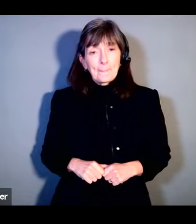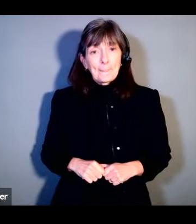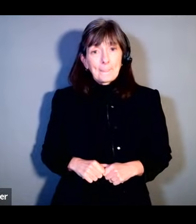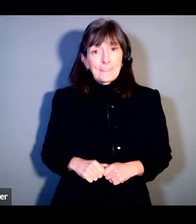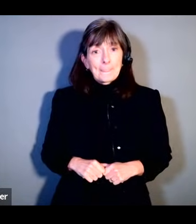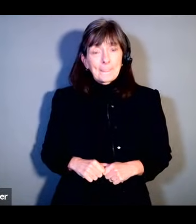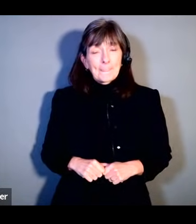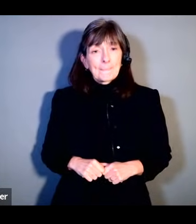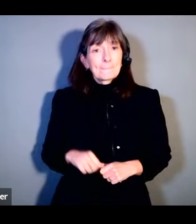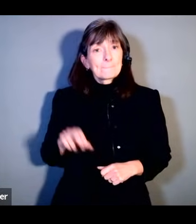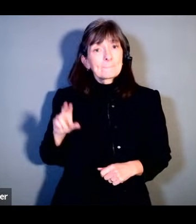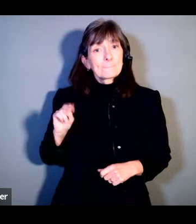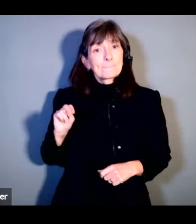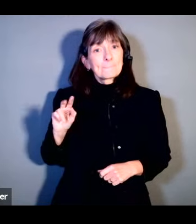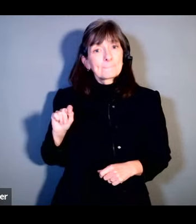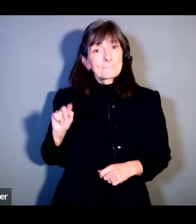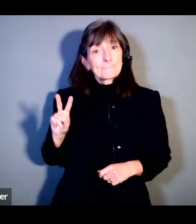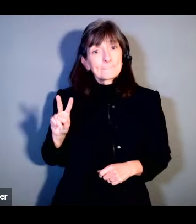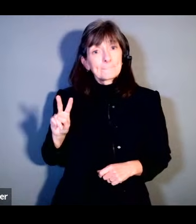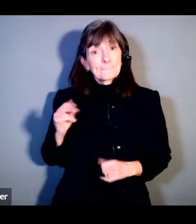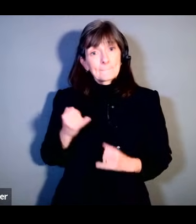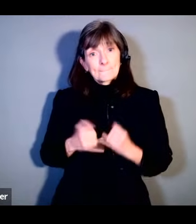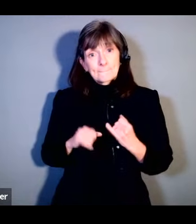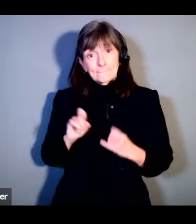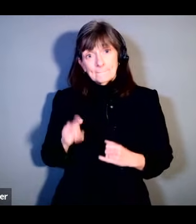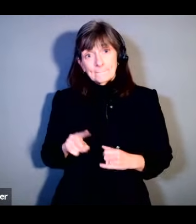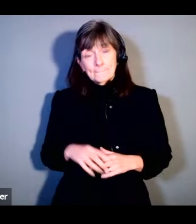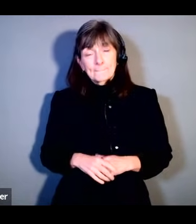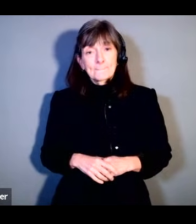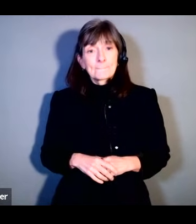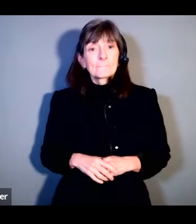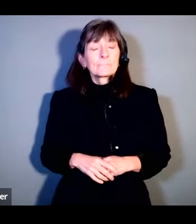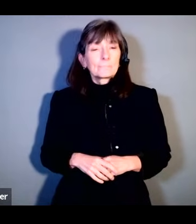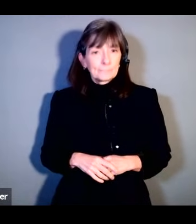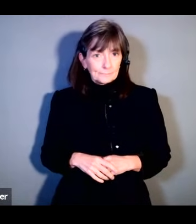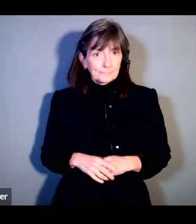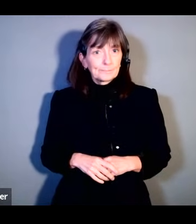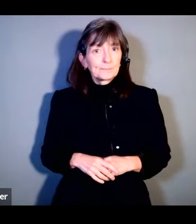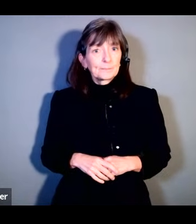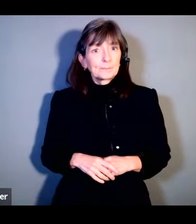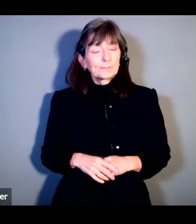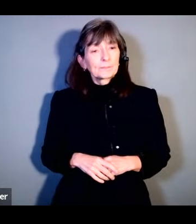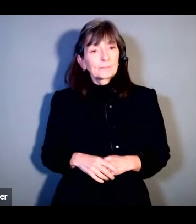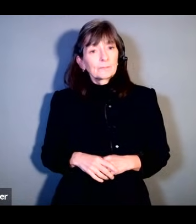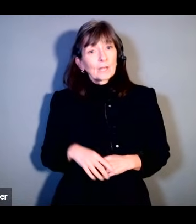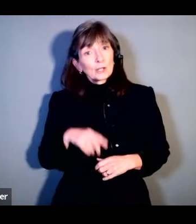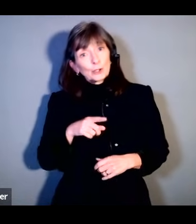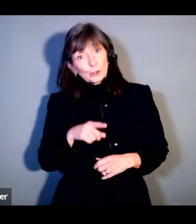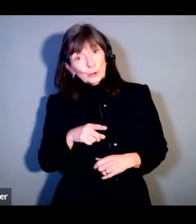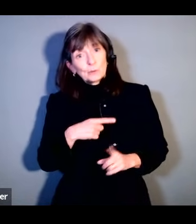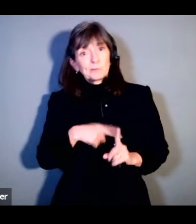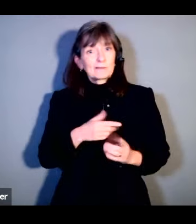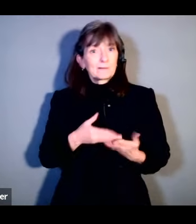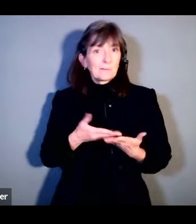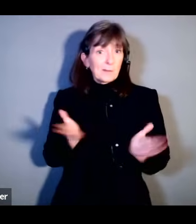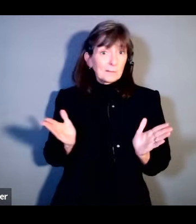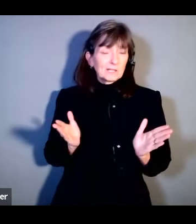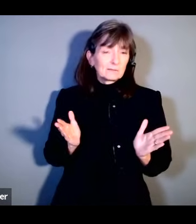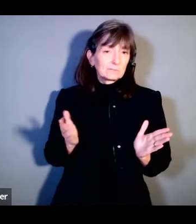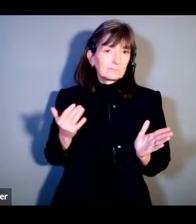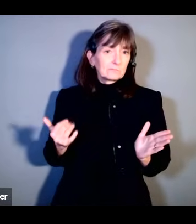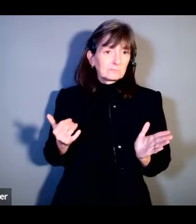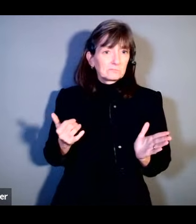Jody Cook with NTV. Do you have a final question? Yeah, Dr. Fitzgerald, you and, well, I guess the public in general is armed with the information to